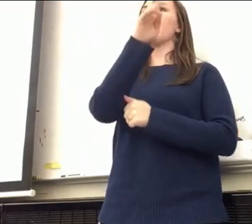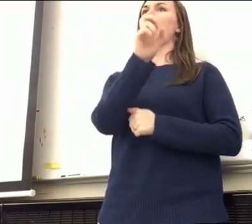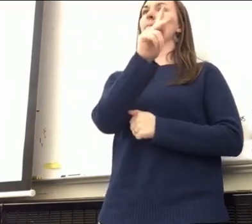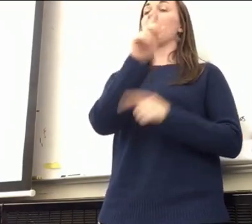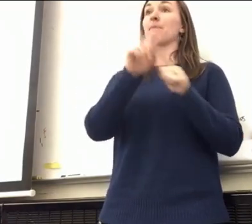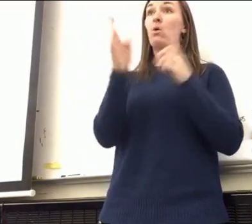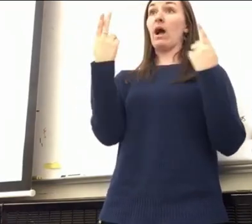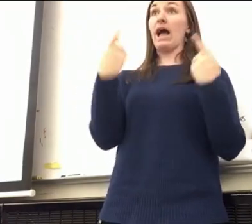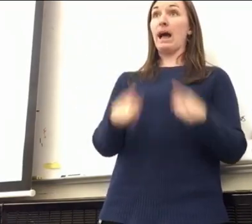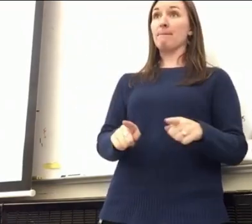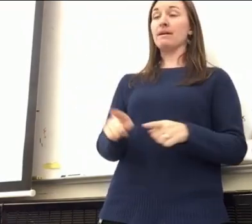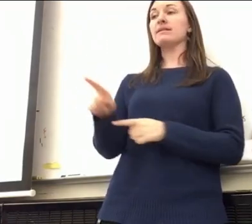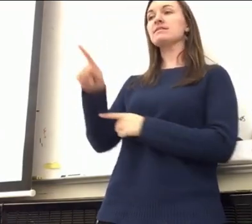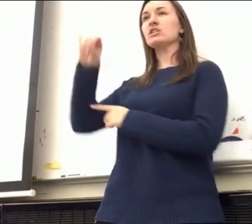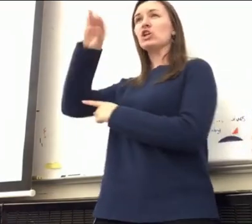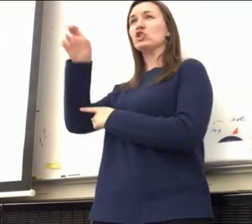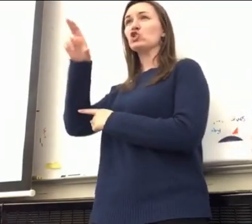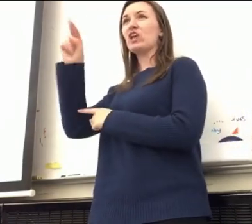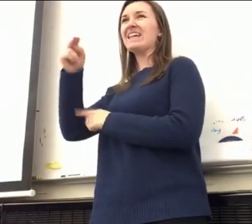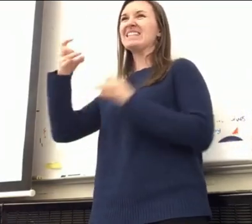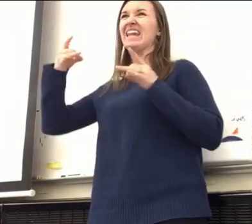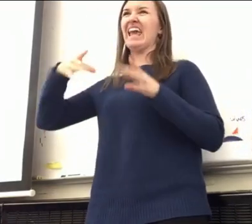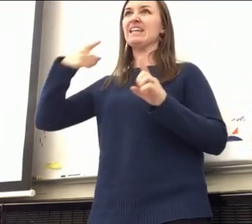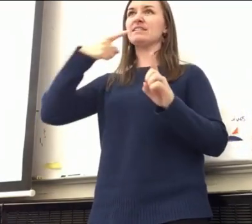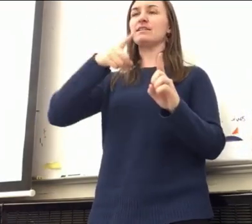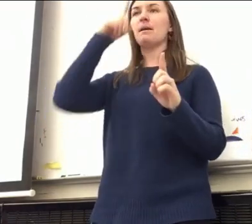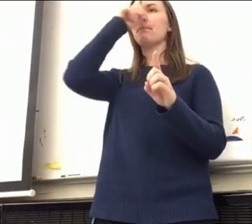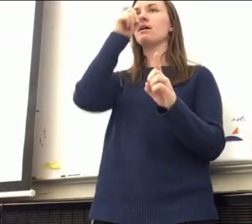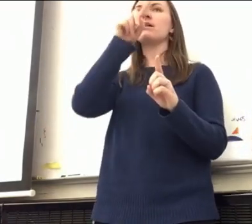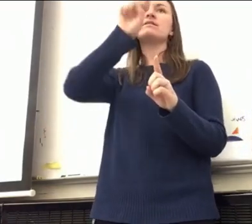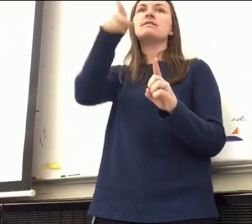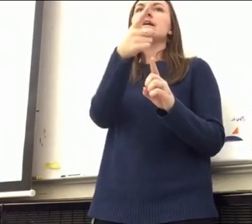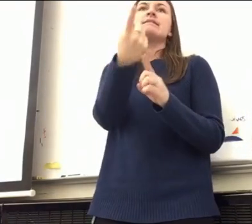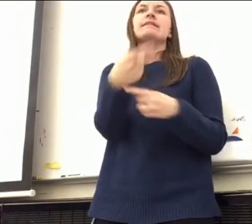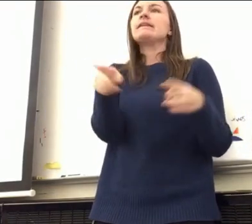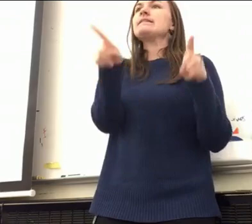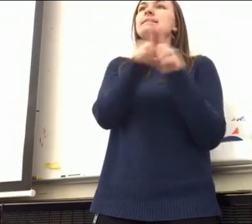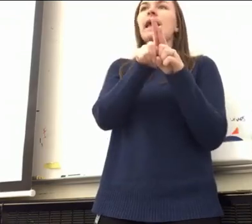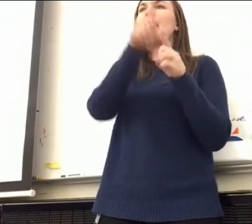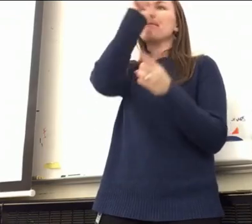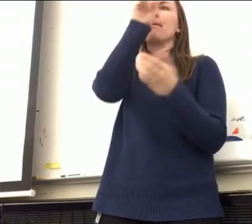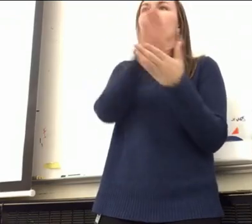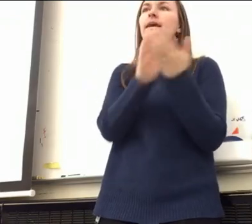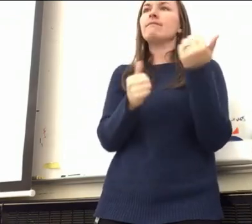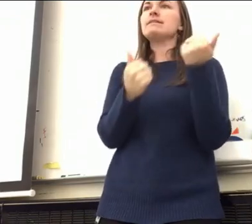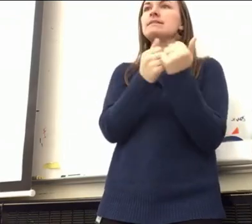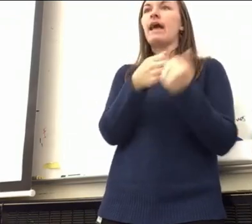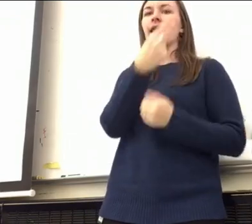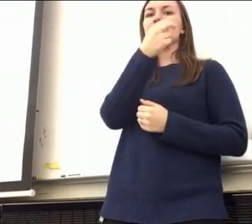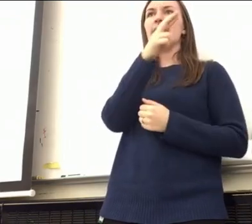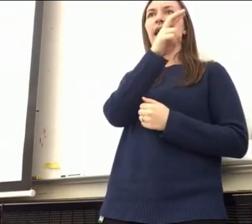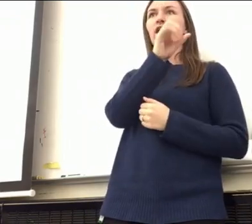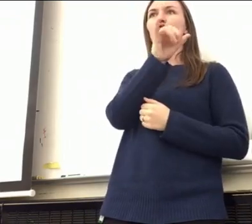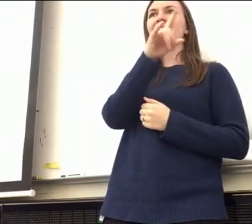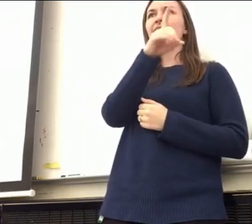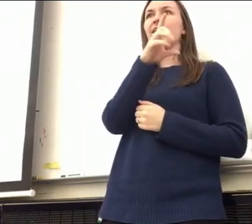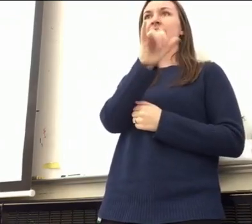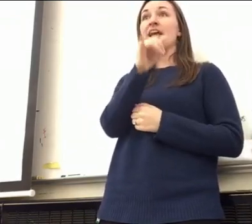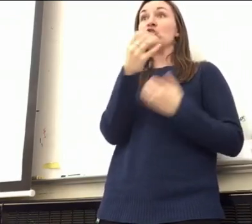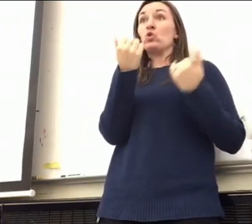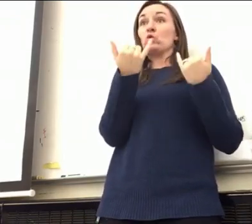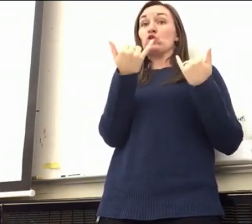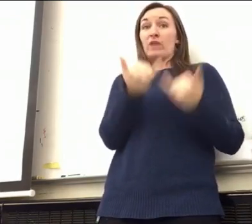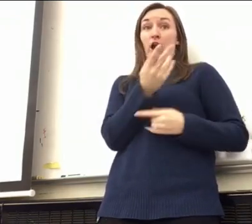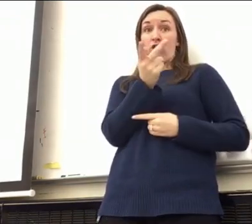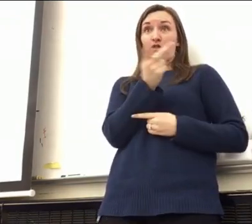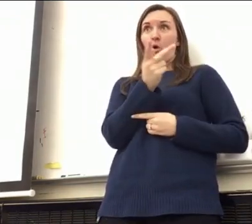Jackson hates Nicholas Biddle because Nicholas Biddle is basically just another Henry Clay. So what's going to happen? Now, these two are going to work together